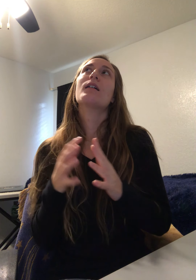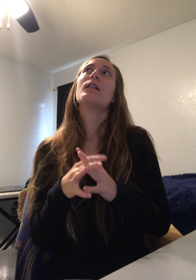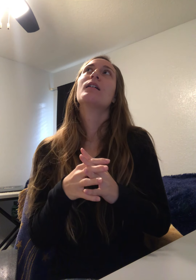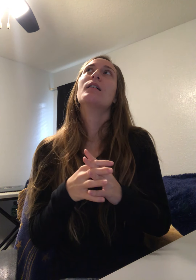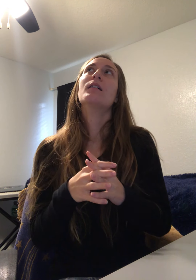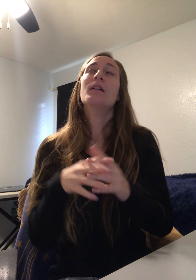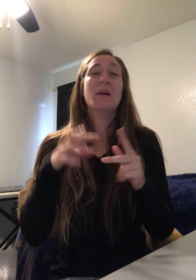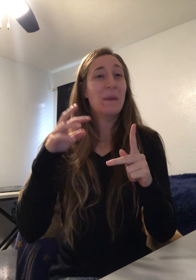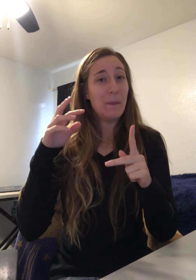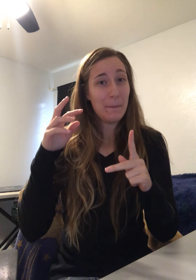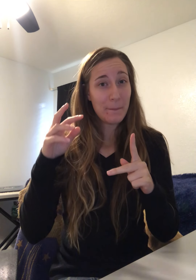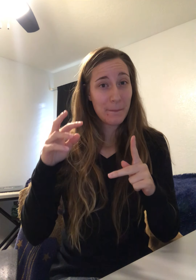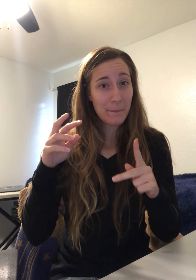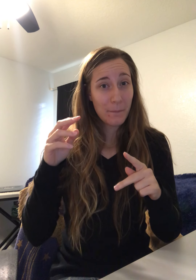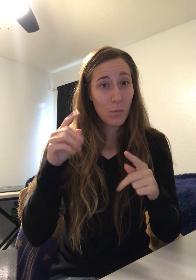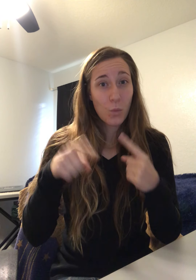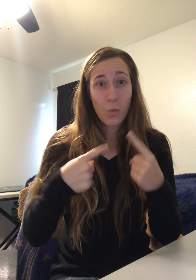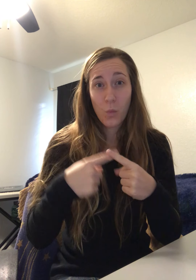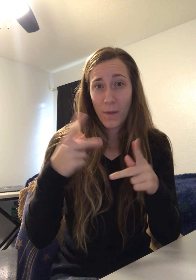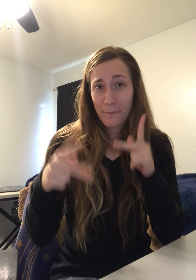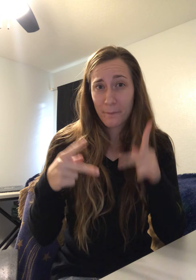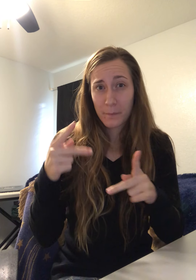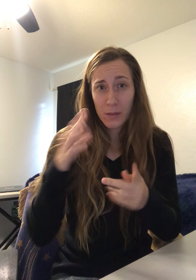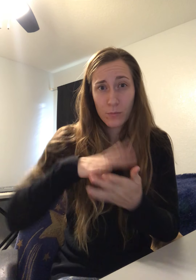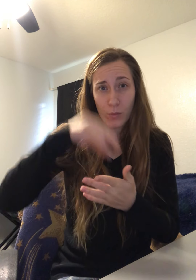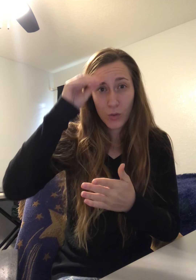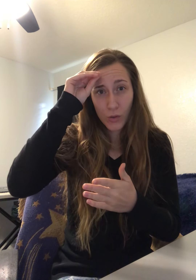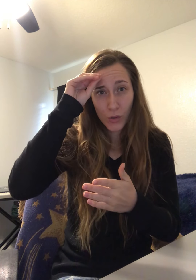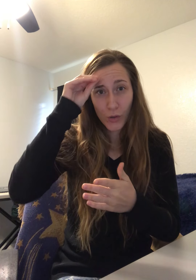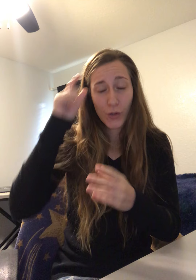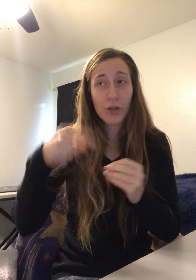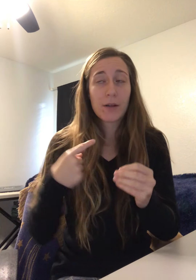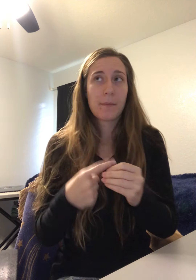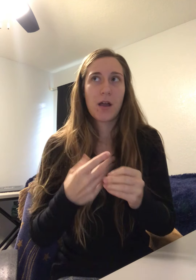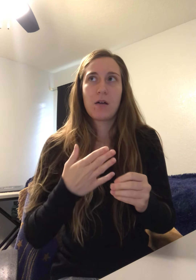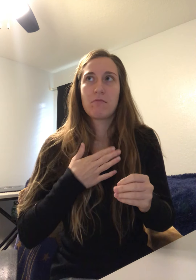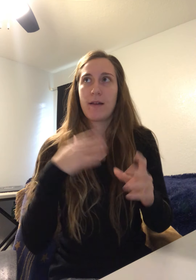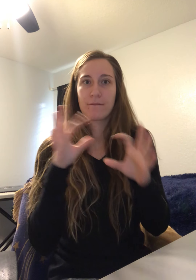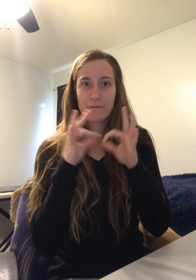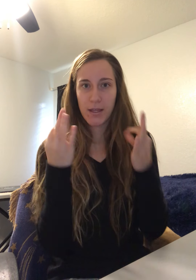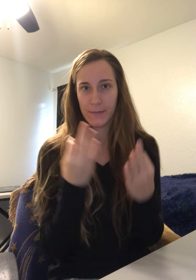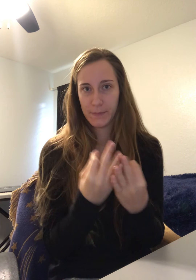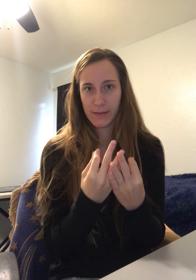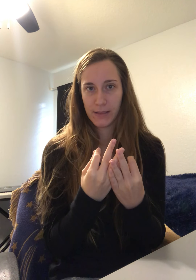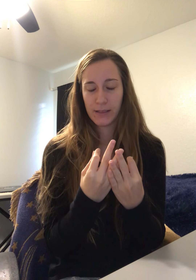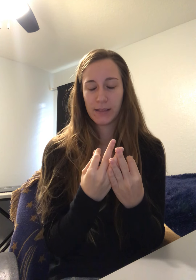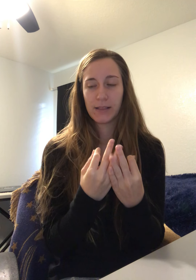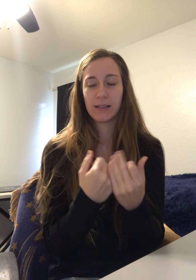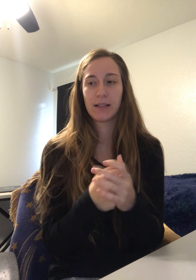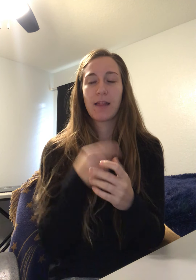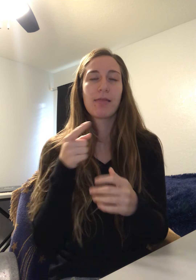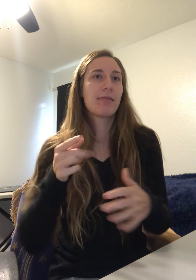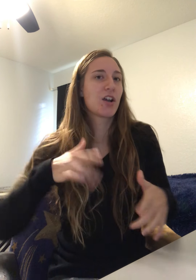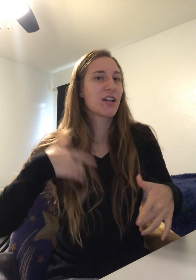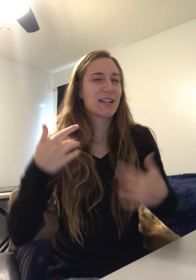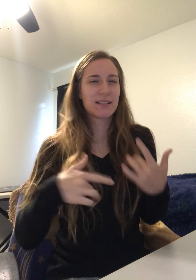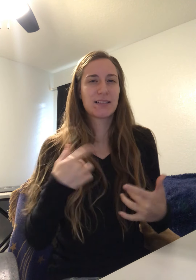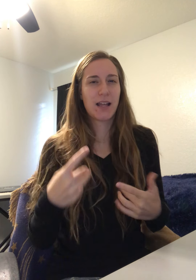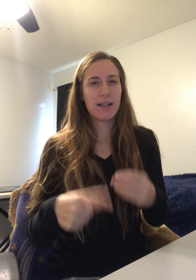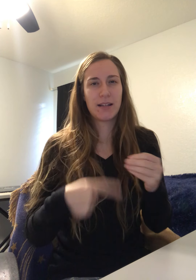learn about our family, that they start to feel curious and excited about decentering their perspective. I